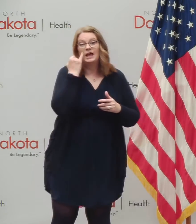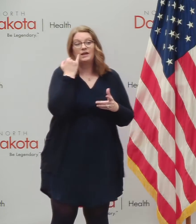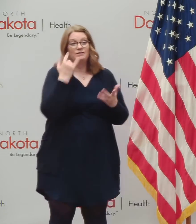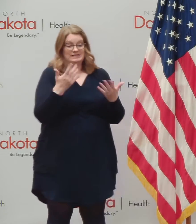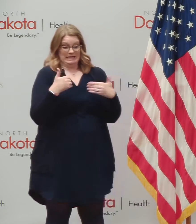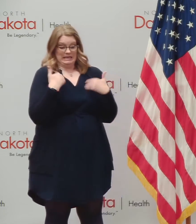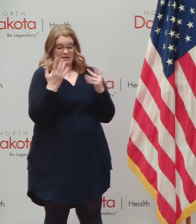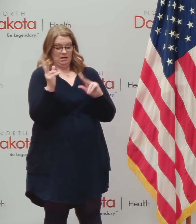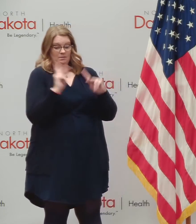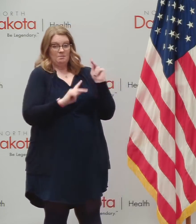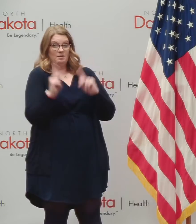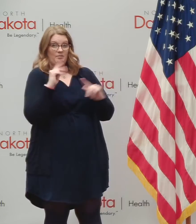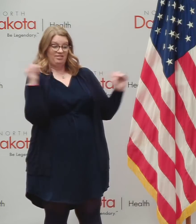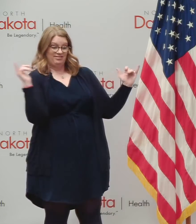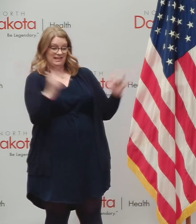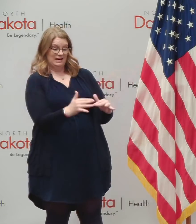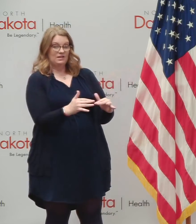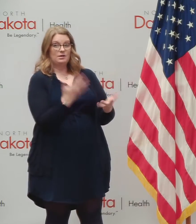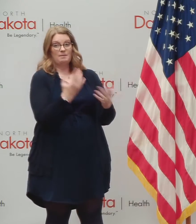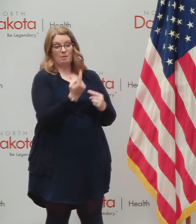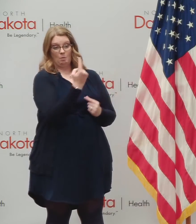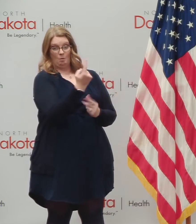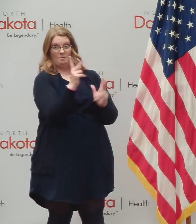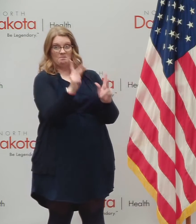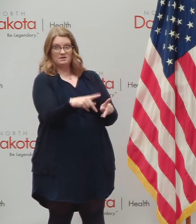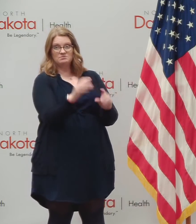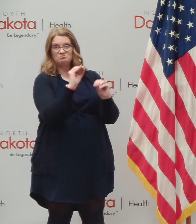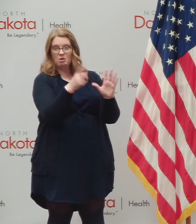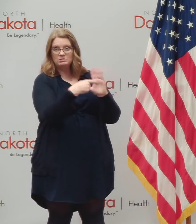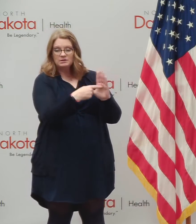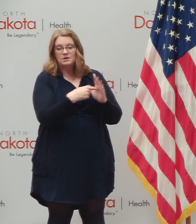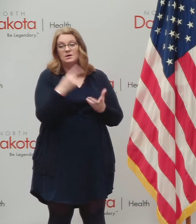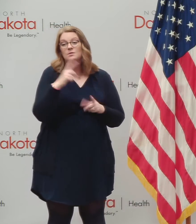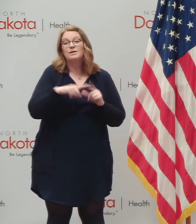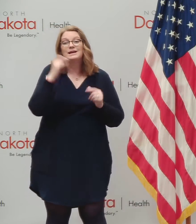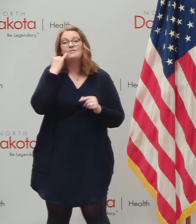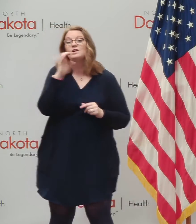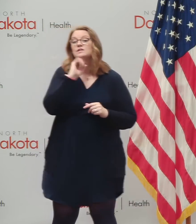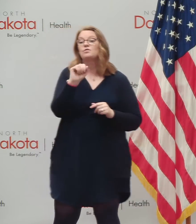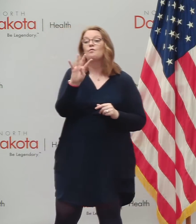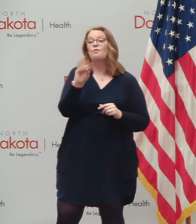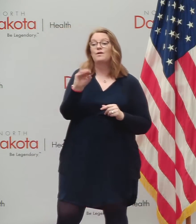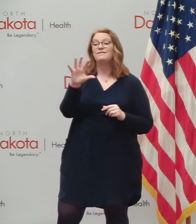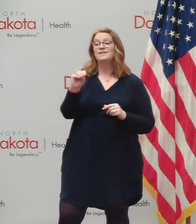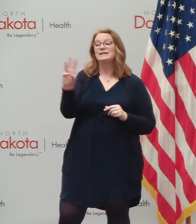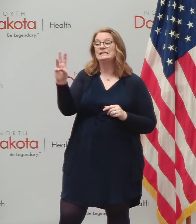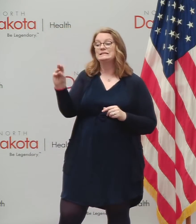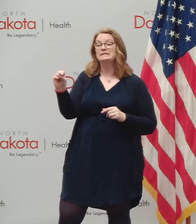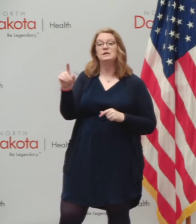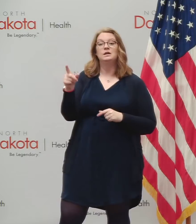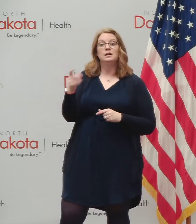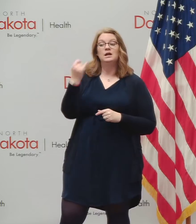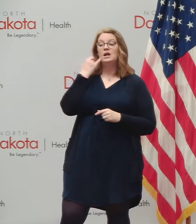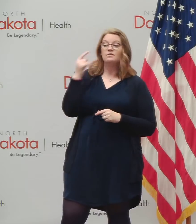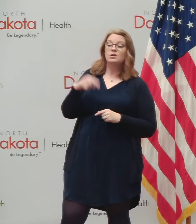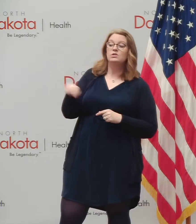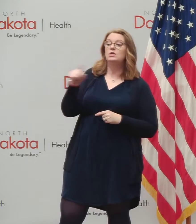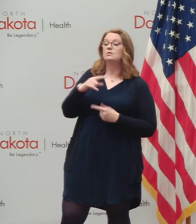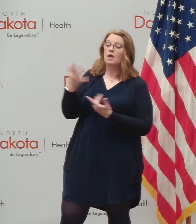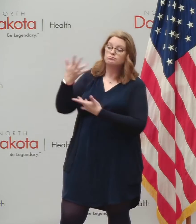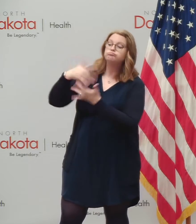young people getting together, but even not just them, but whether you're 40, 50, or 60-year-olds, if you've been active and around